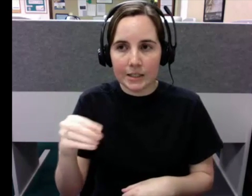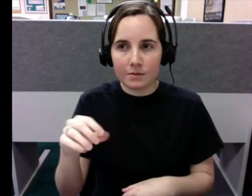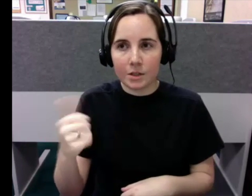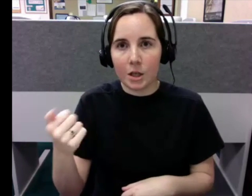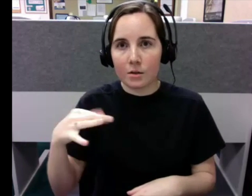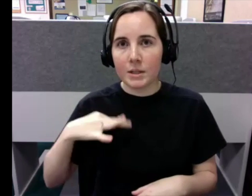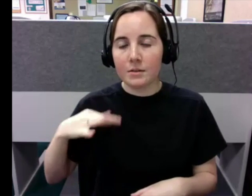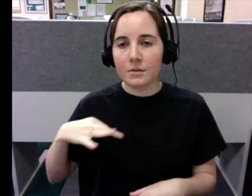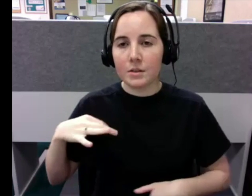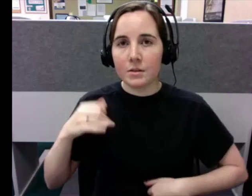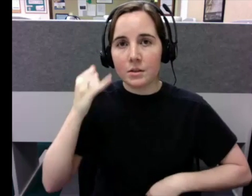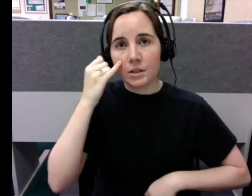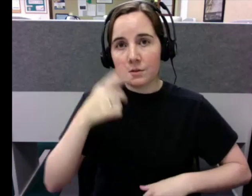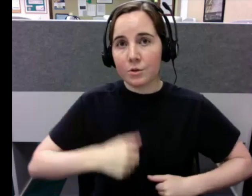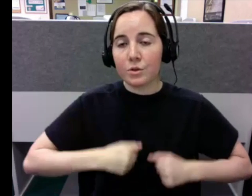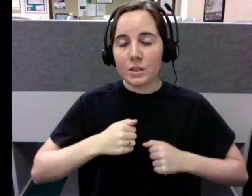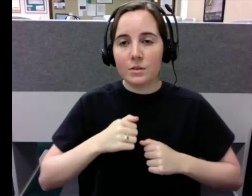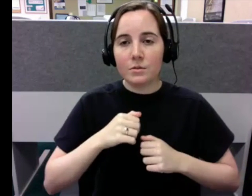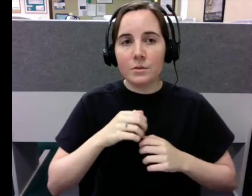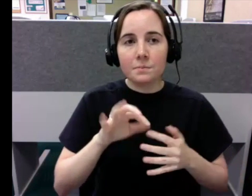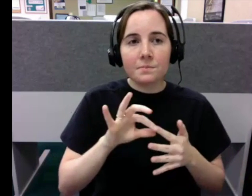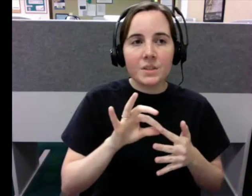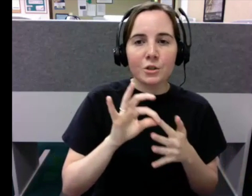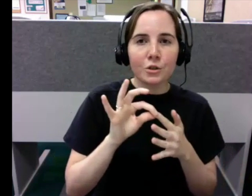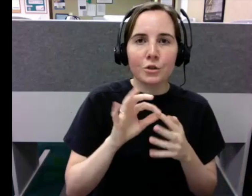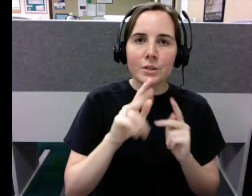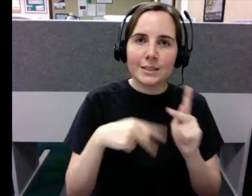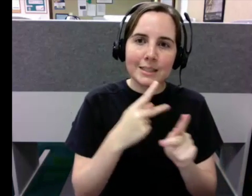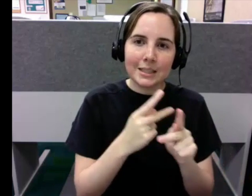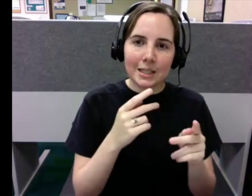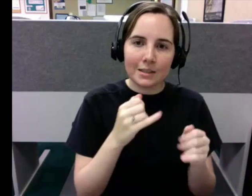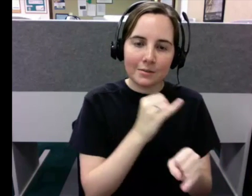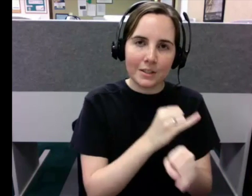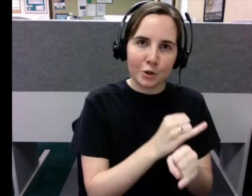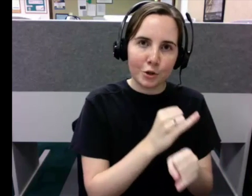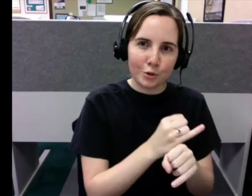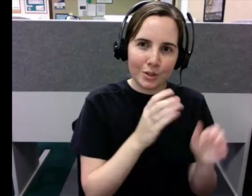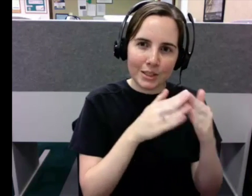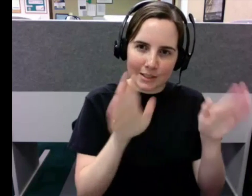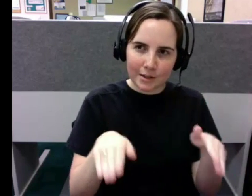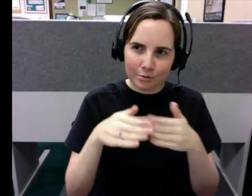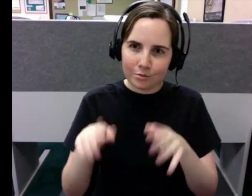If you live in certain types of institutions, you may get SSI.